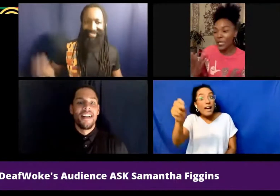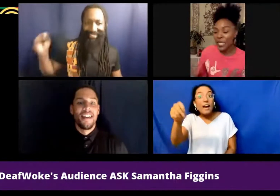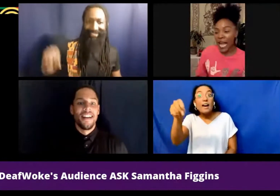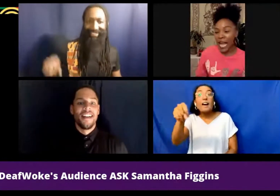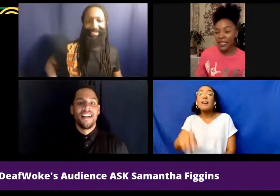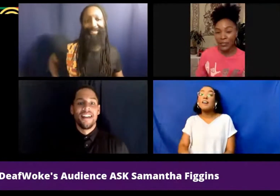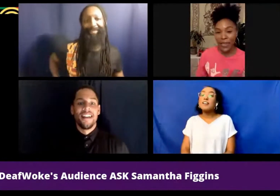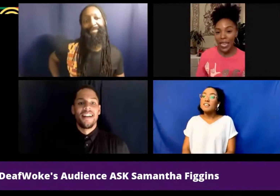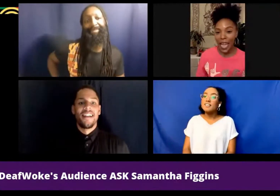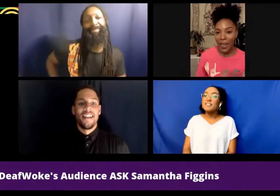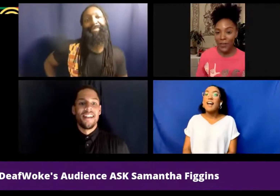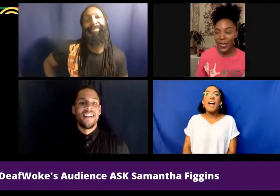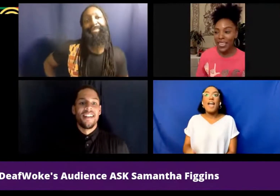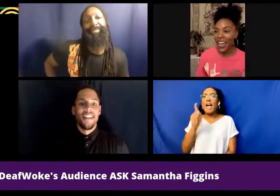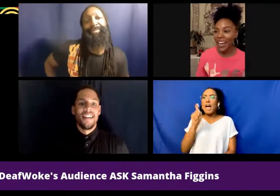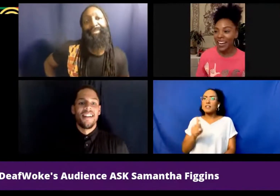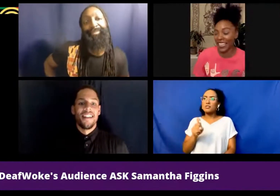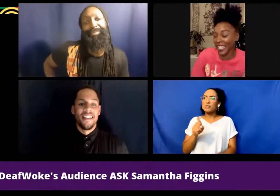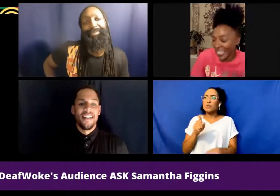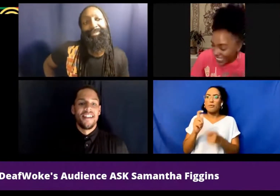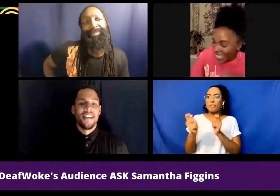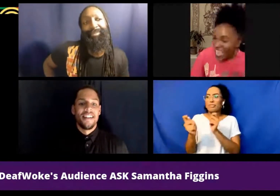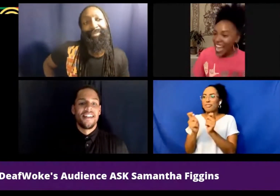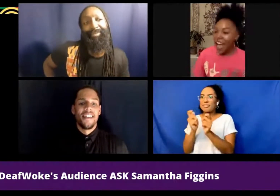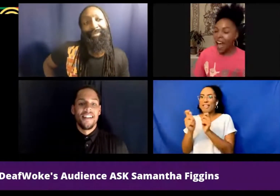I mean, I had to make it happen.